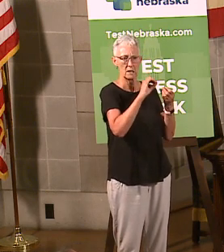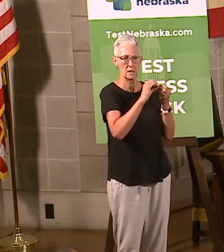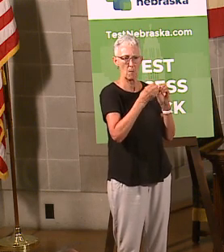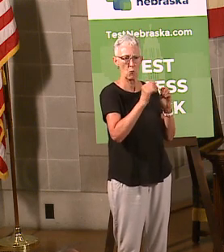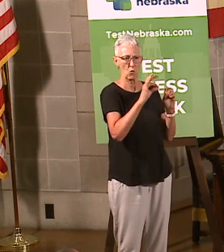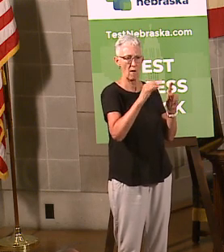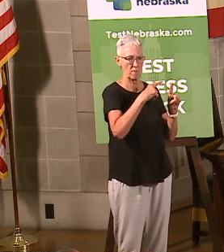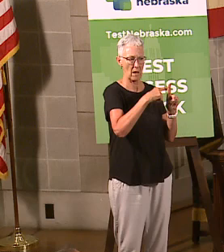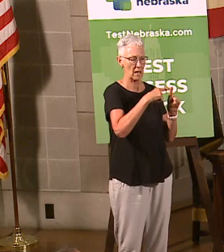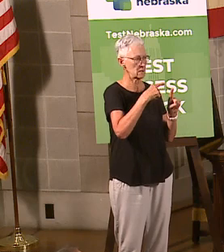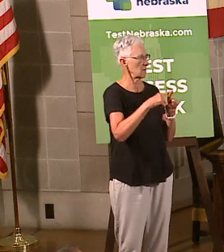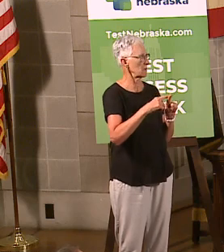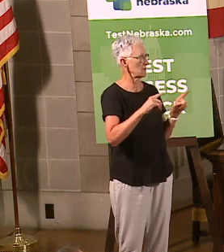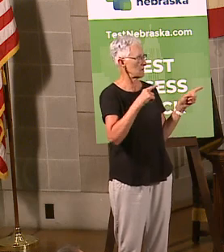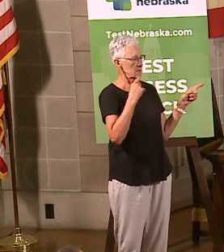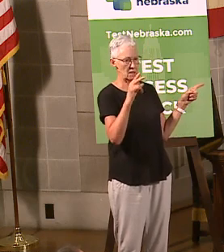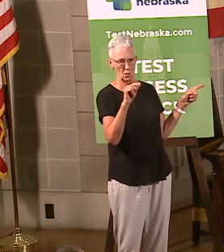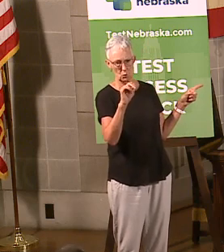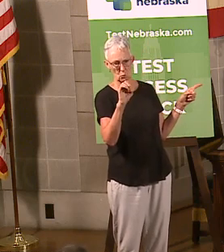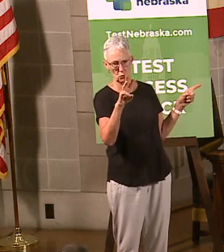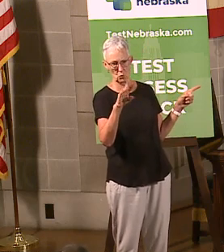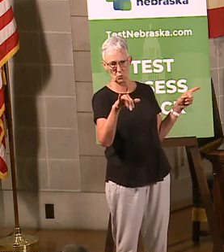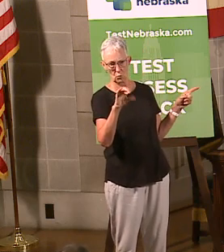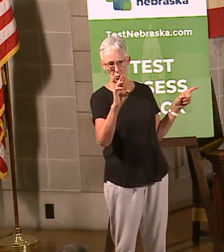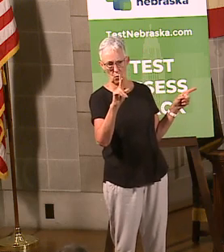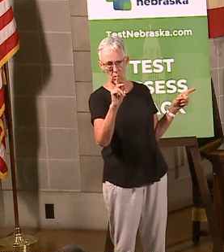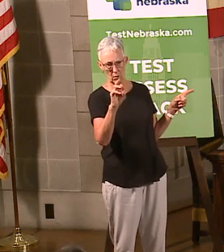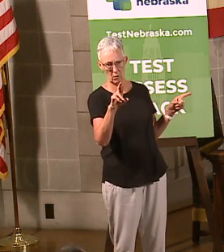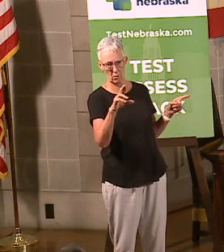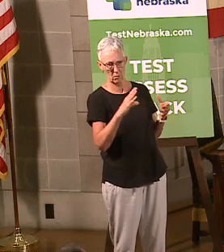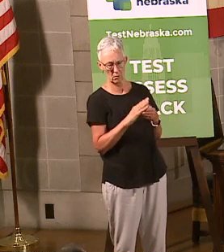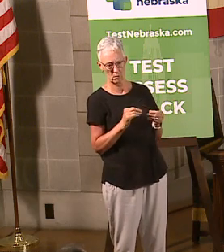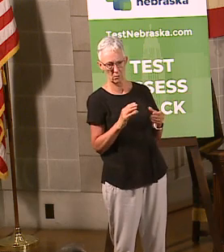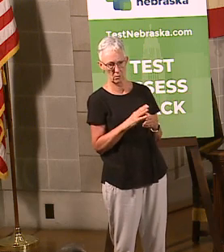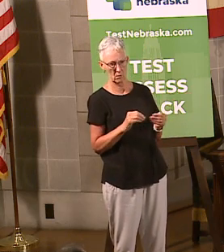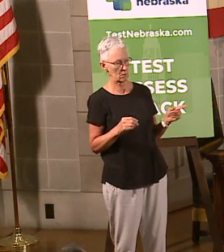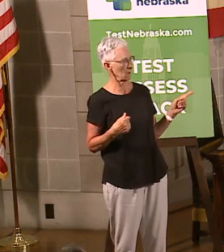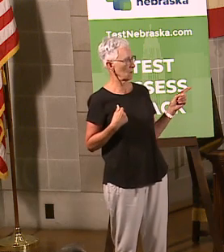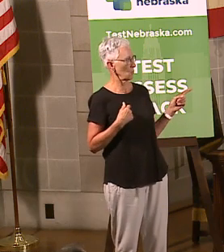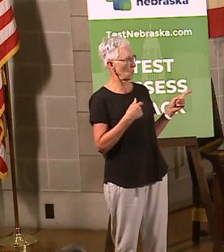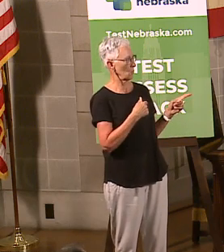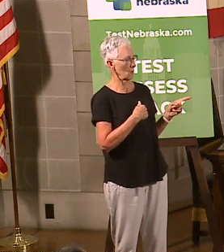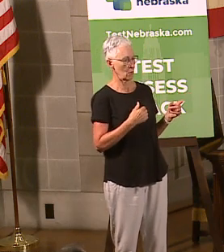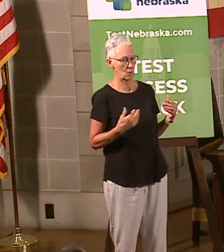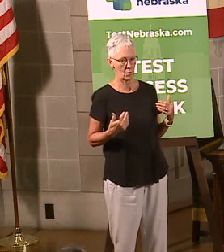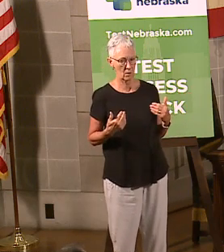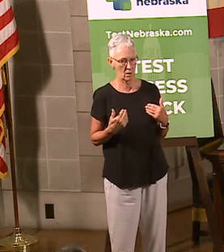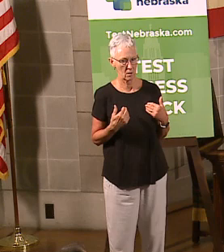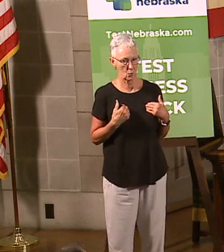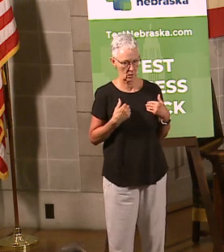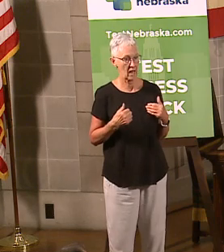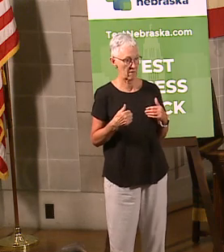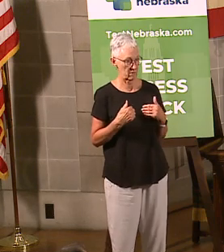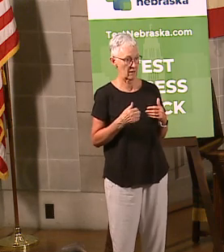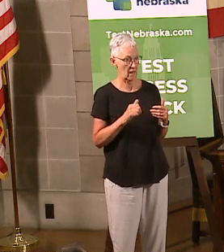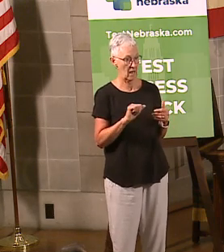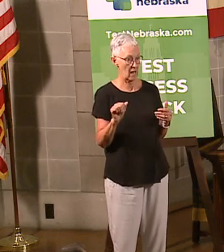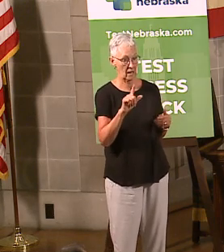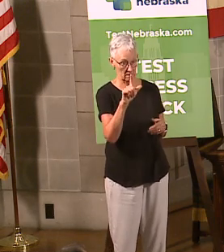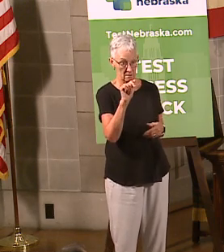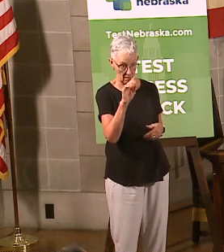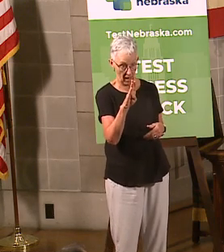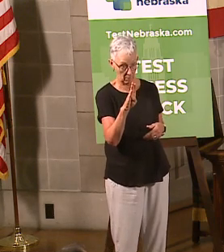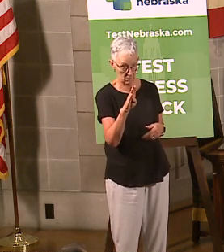New Yorker story. I have not read that story, Paul, but here's the deal. We have a CLIA approved lab that